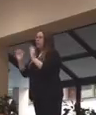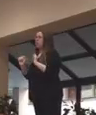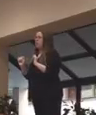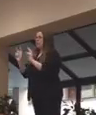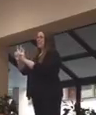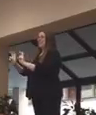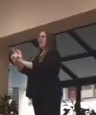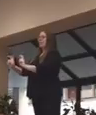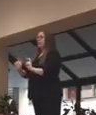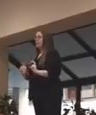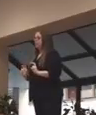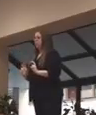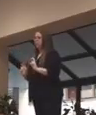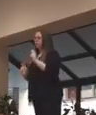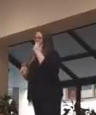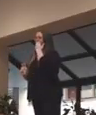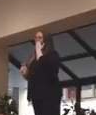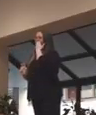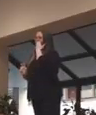has lapsed. However,